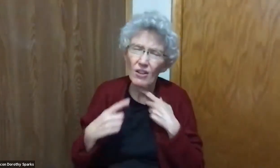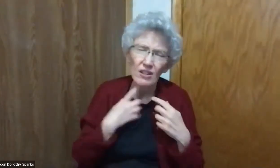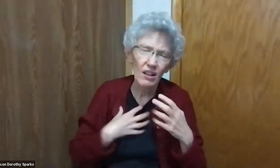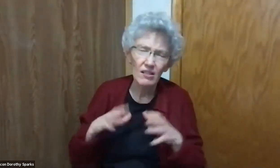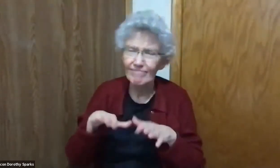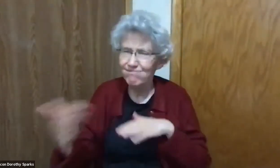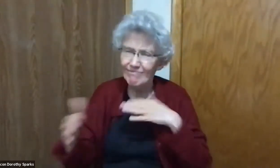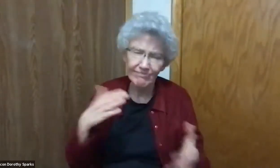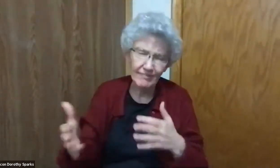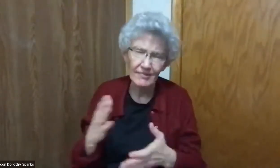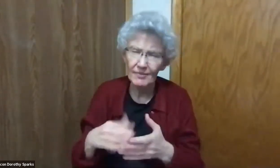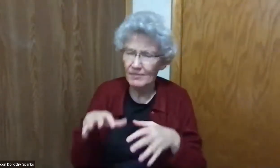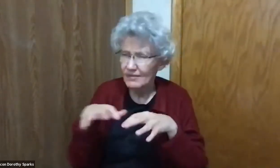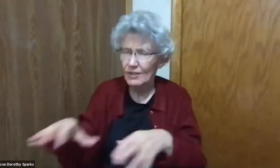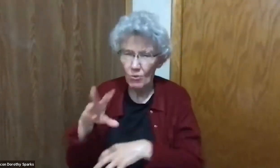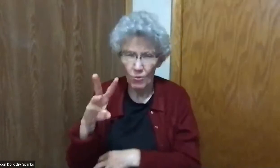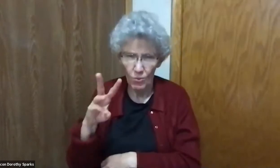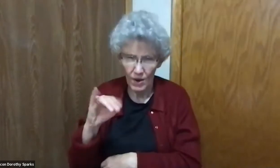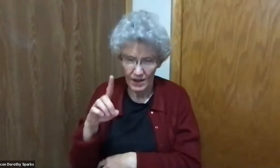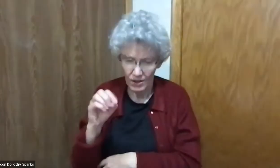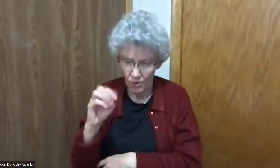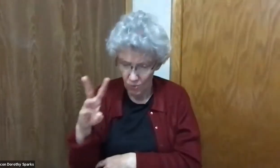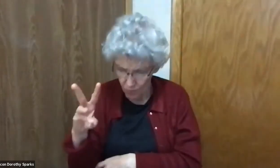and people everywhere were starving.